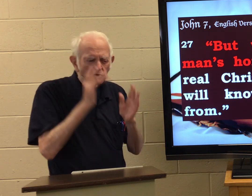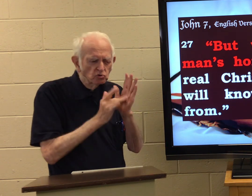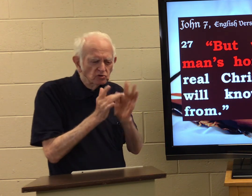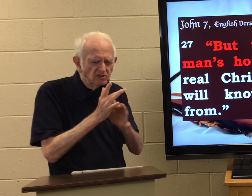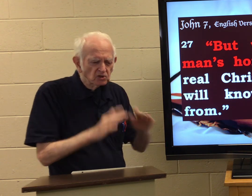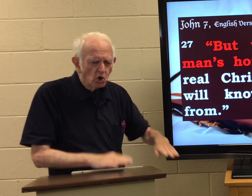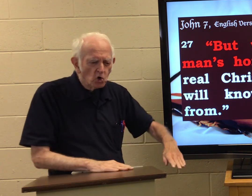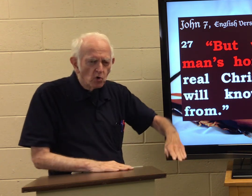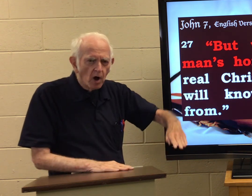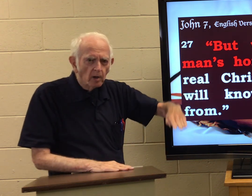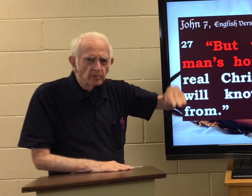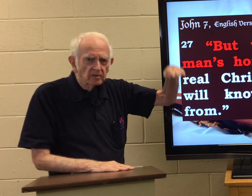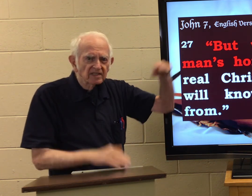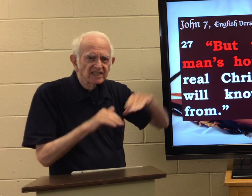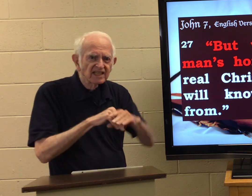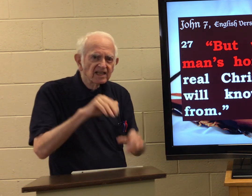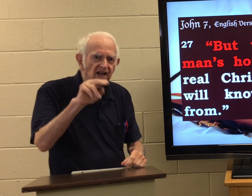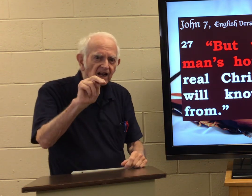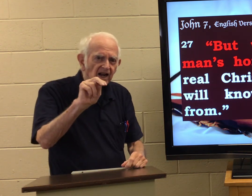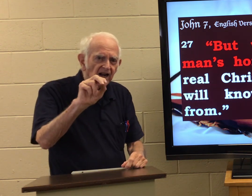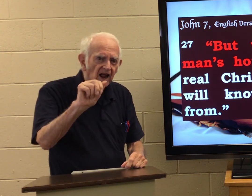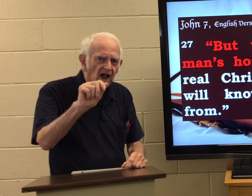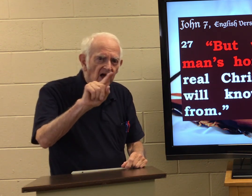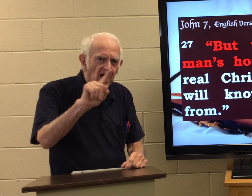They knew Jesus grew up in Nazareth.